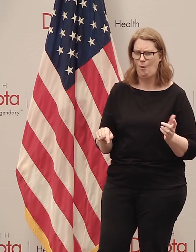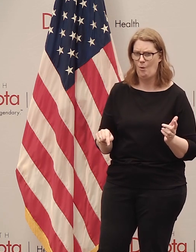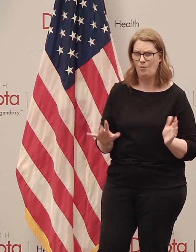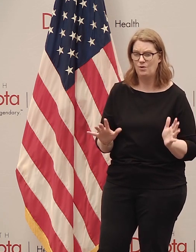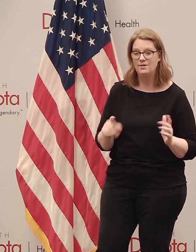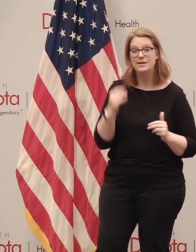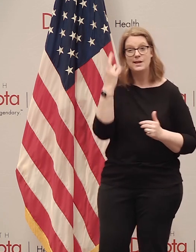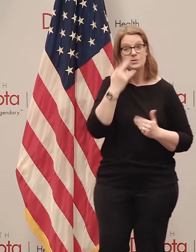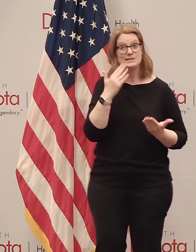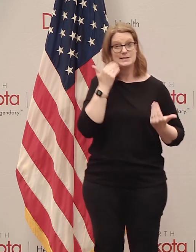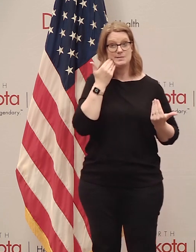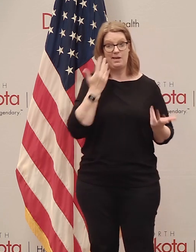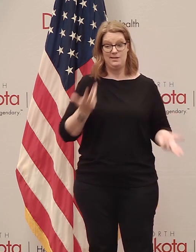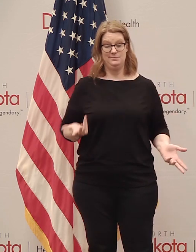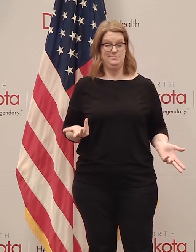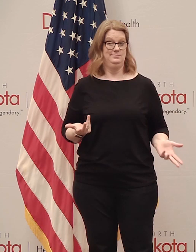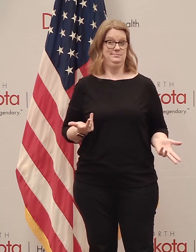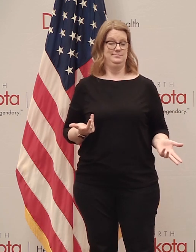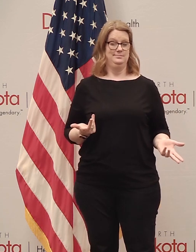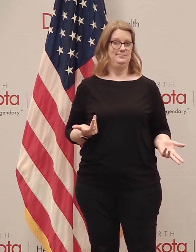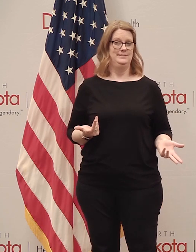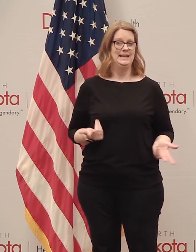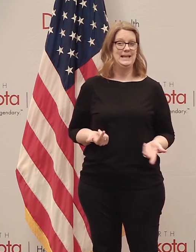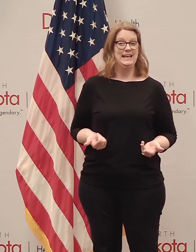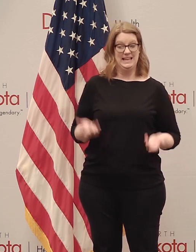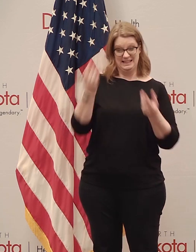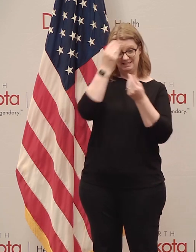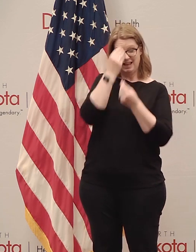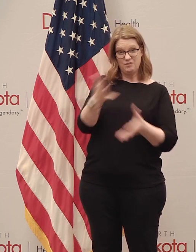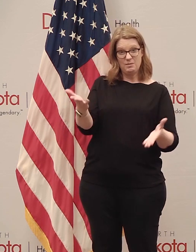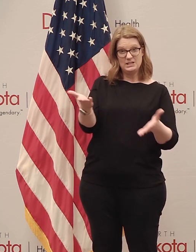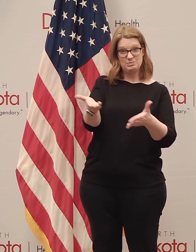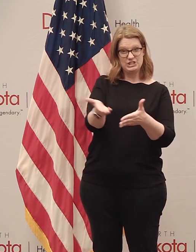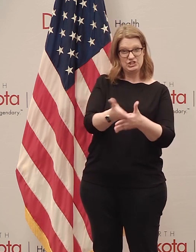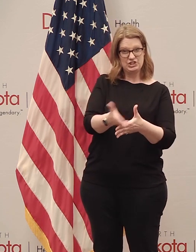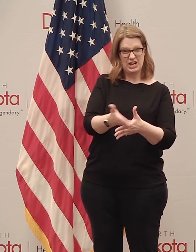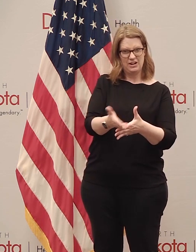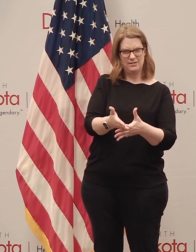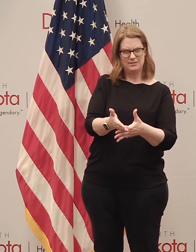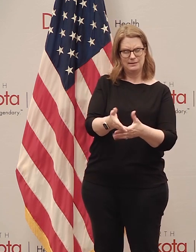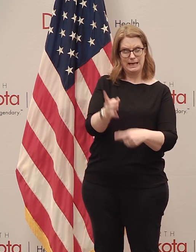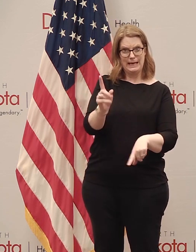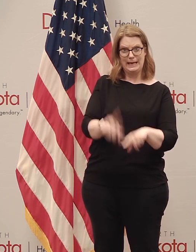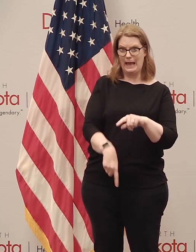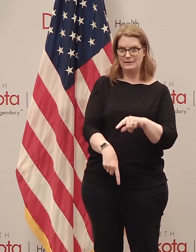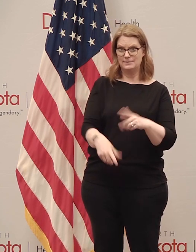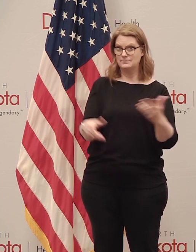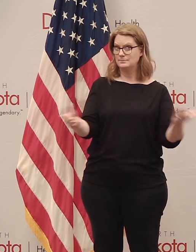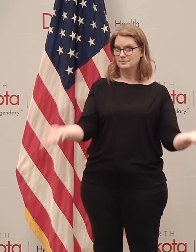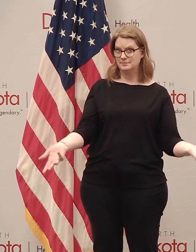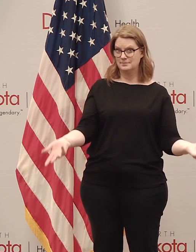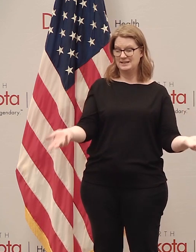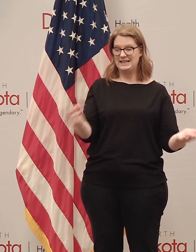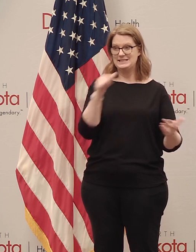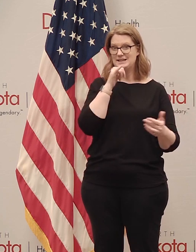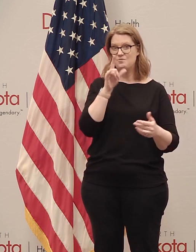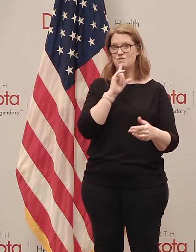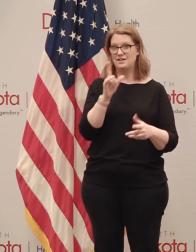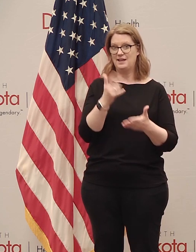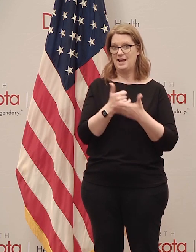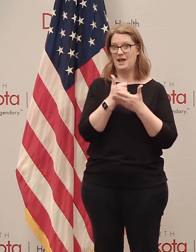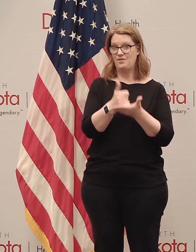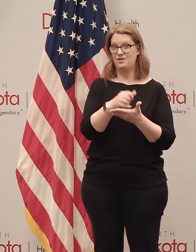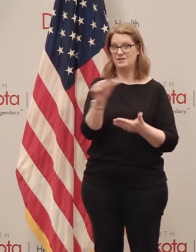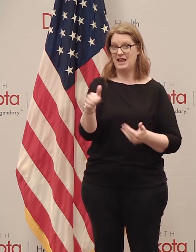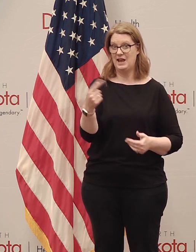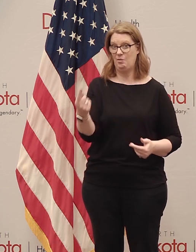I'm smiling is because there's really no data that can be shared from this application that is useful to really anyone. So let me